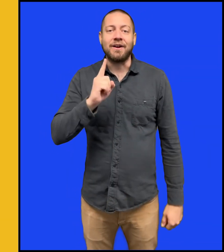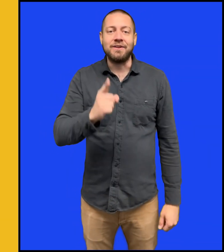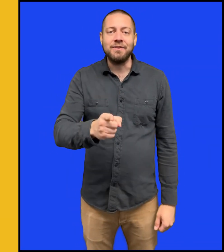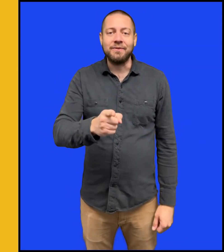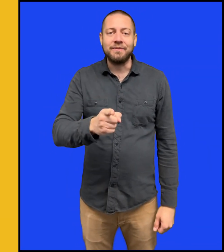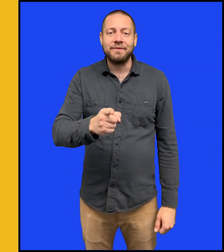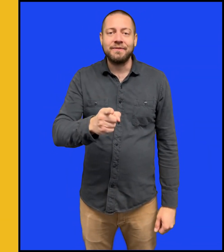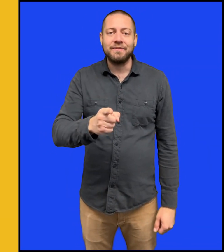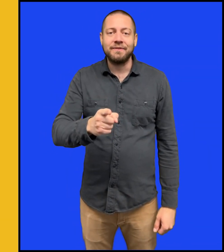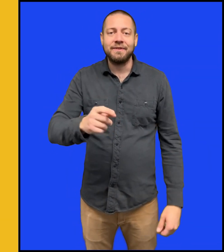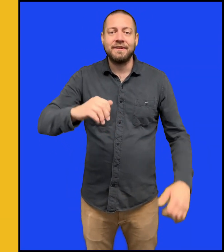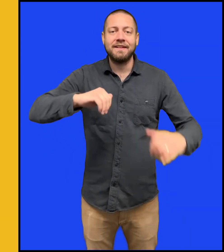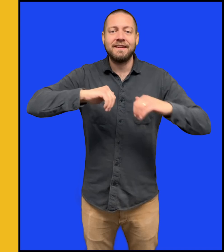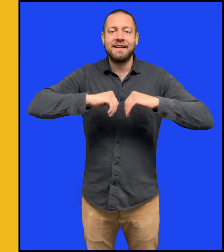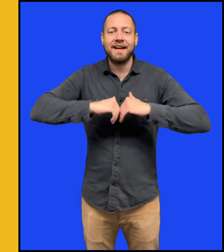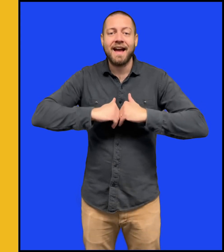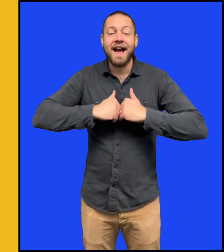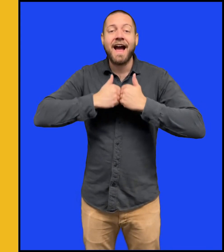are you?